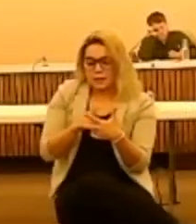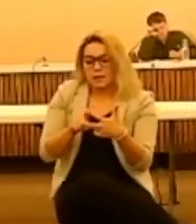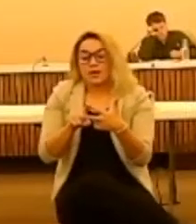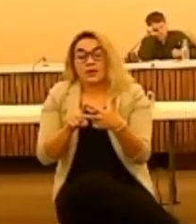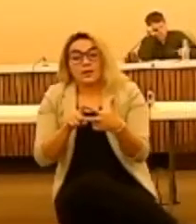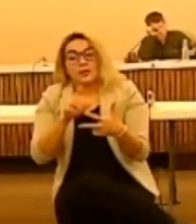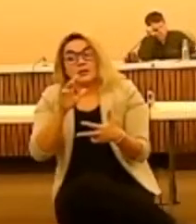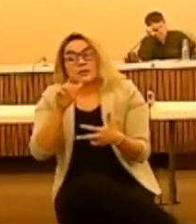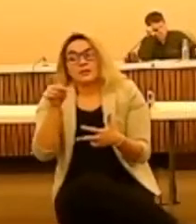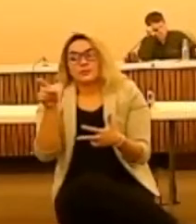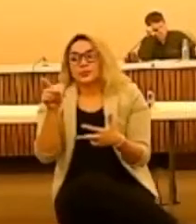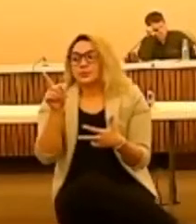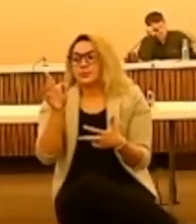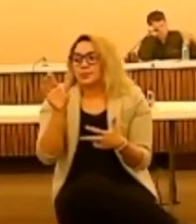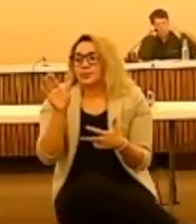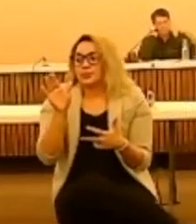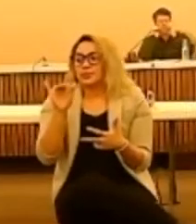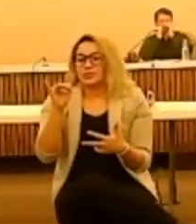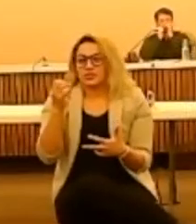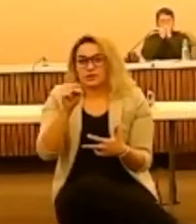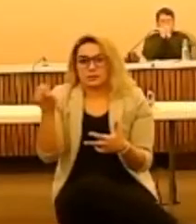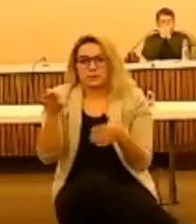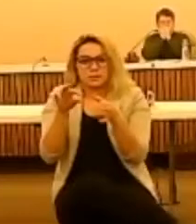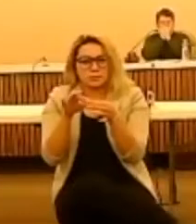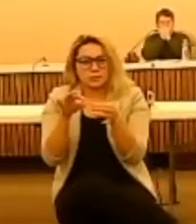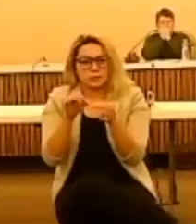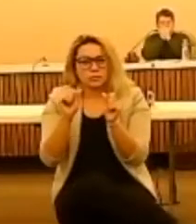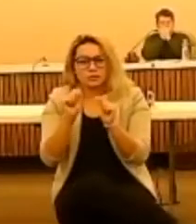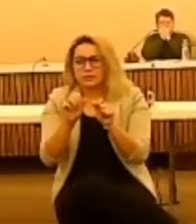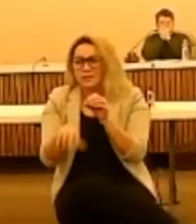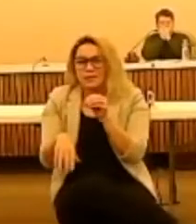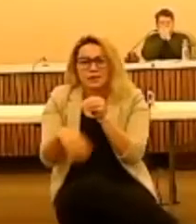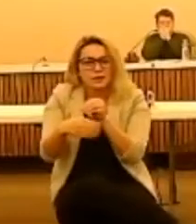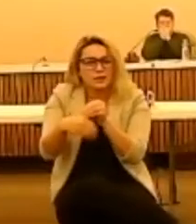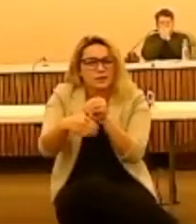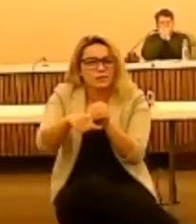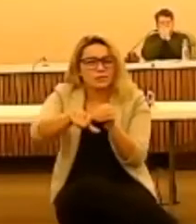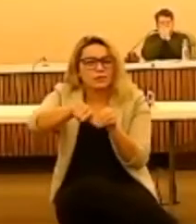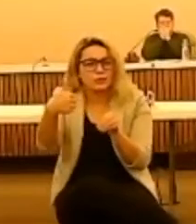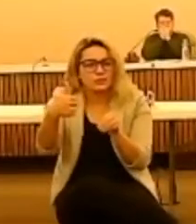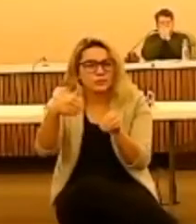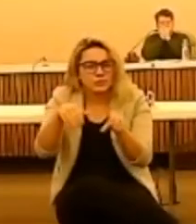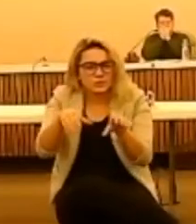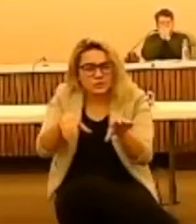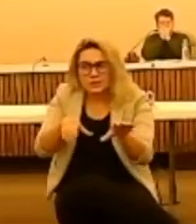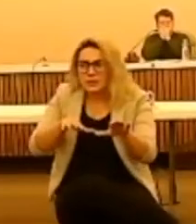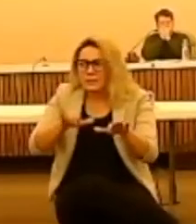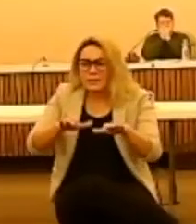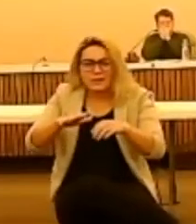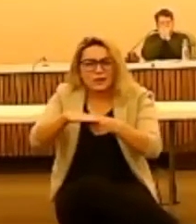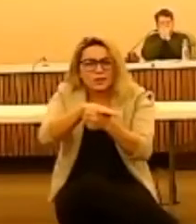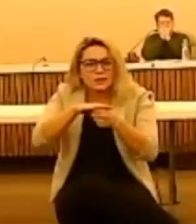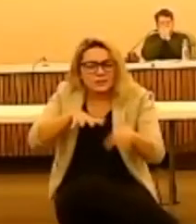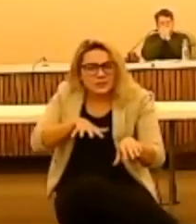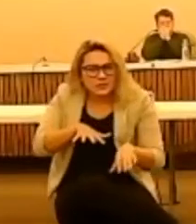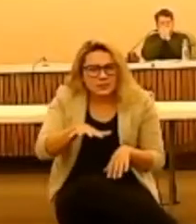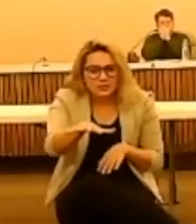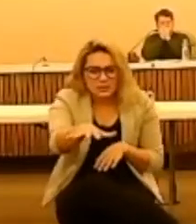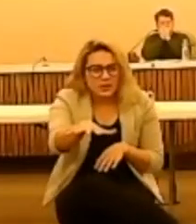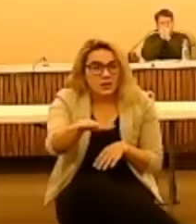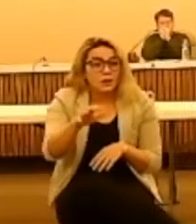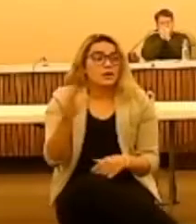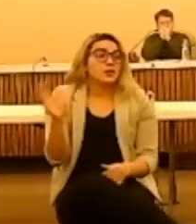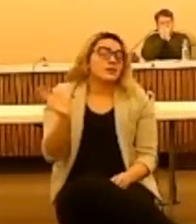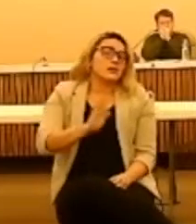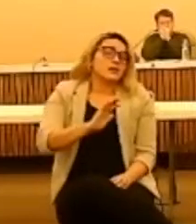be added for other things. East River Road is going to be very